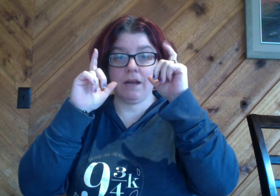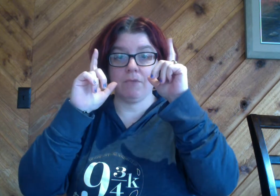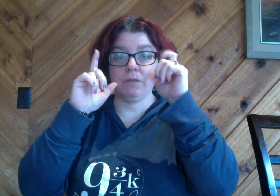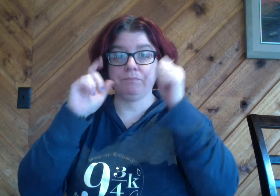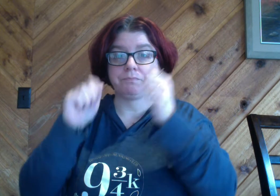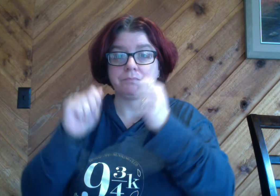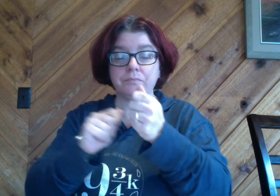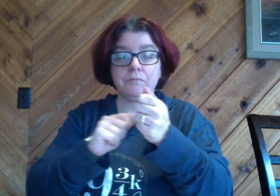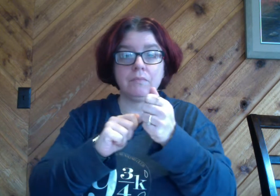camera,